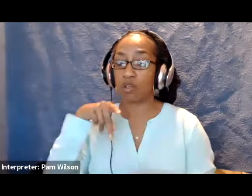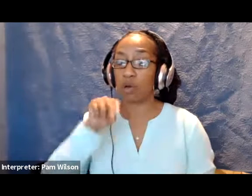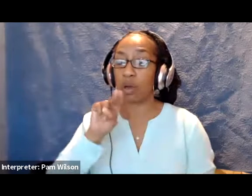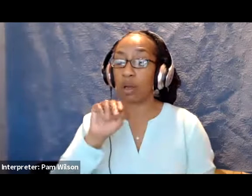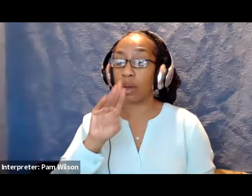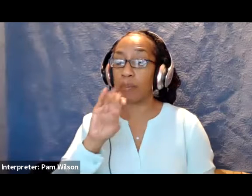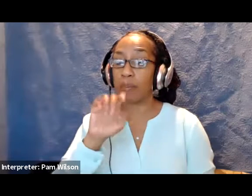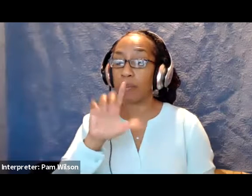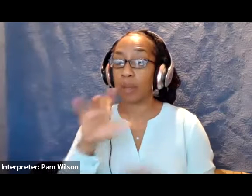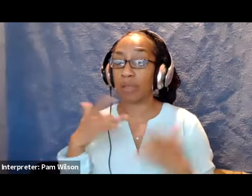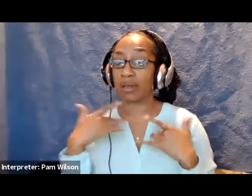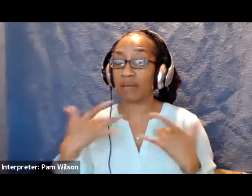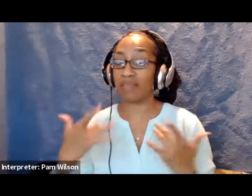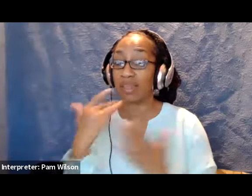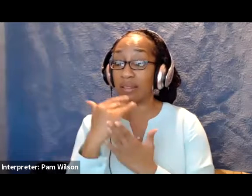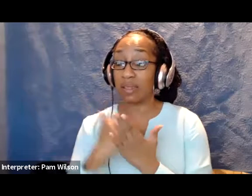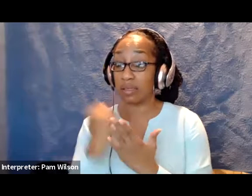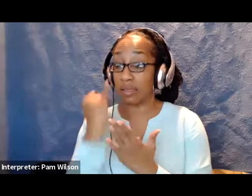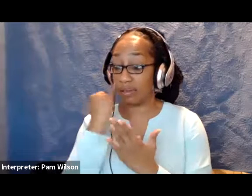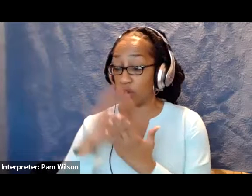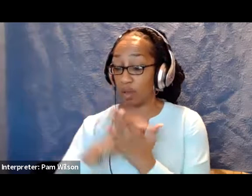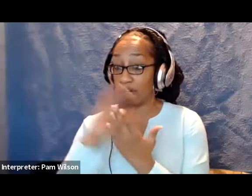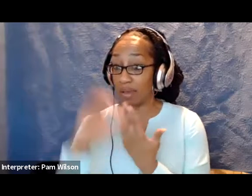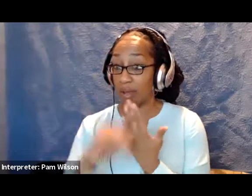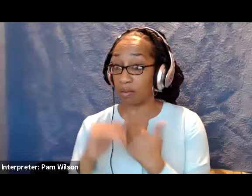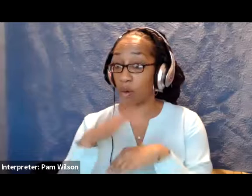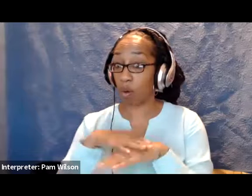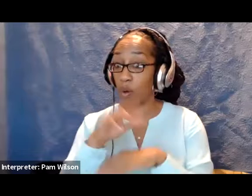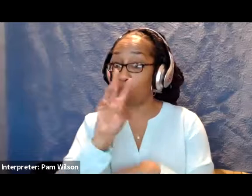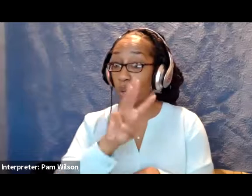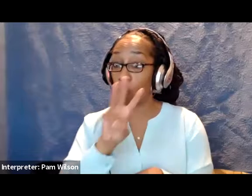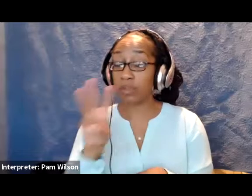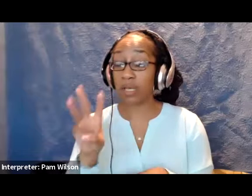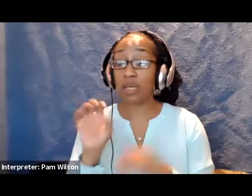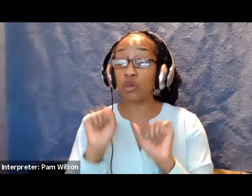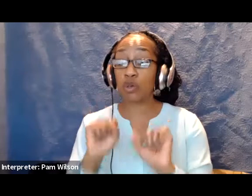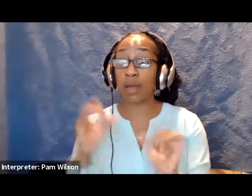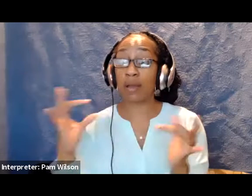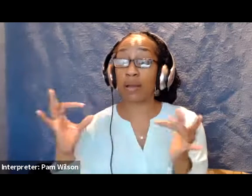calendar on your website, you can actually link